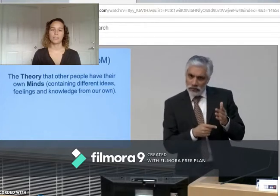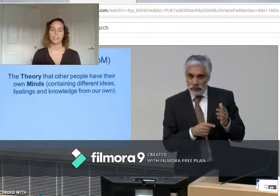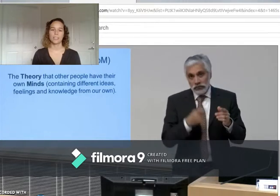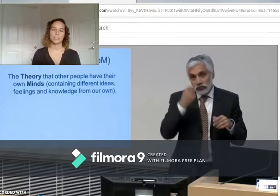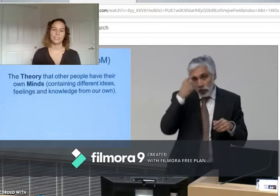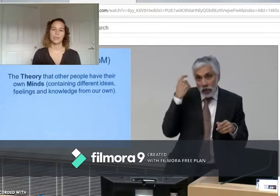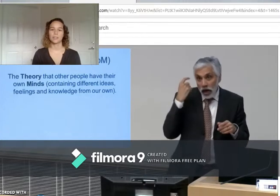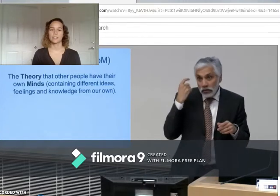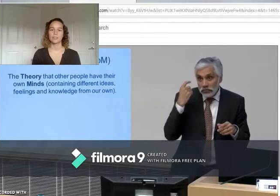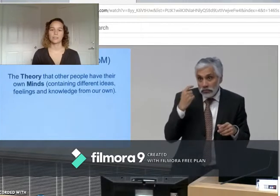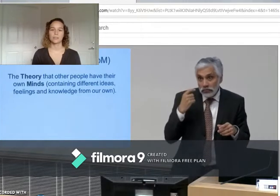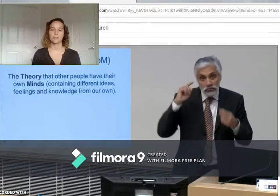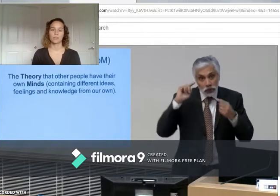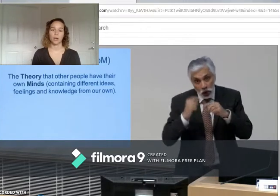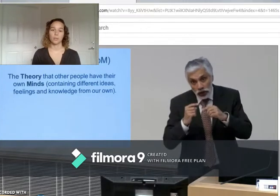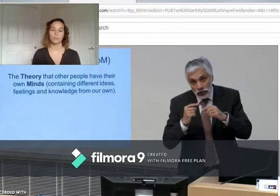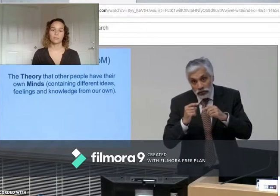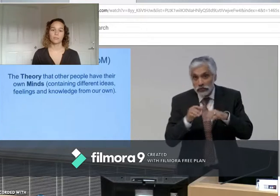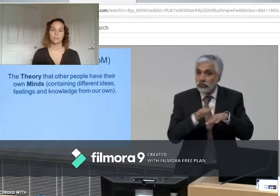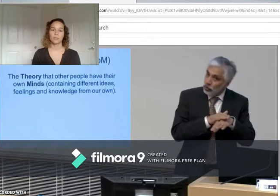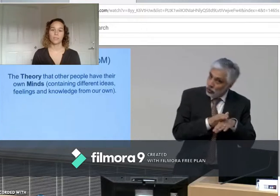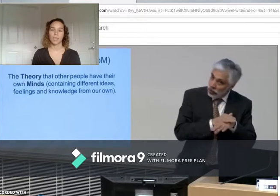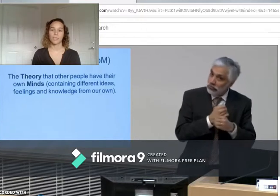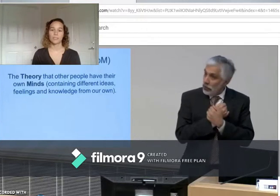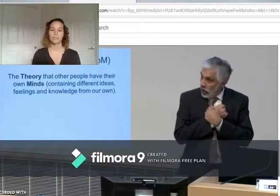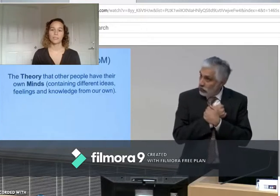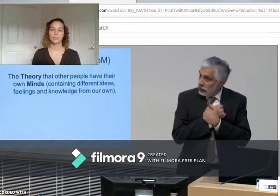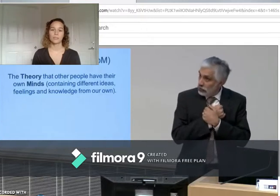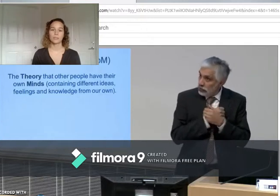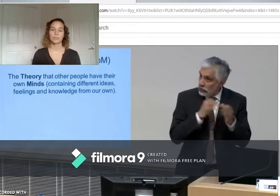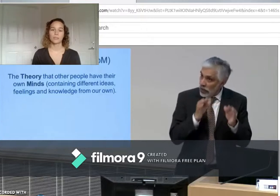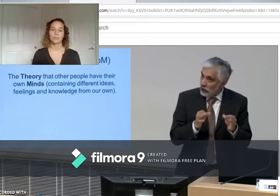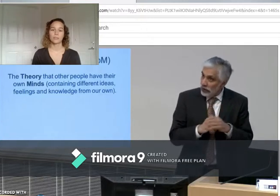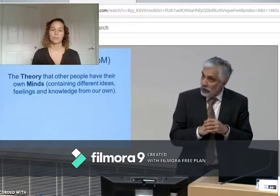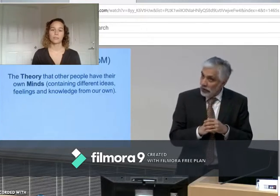What was that kid's experience? Trauma? Pain?